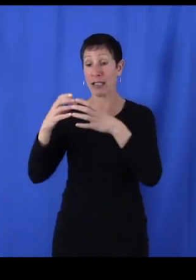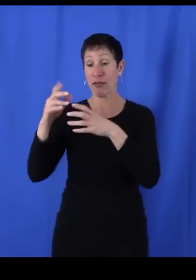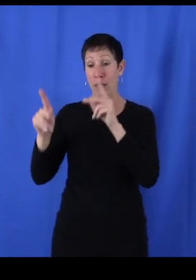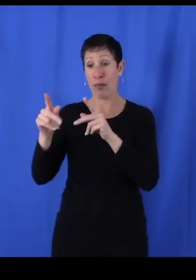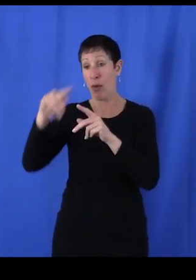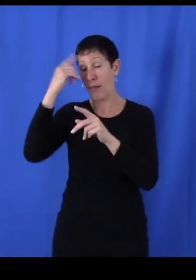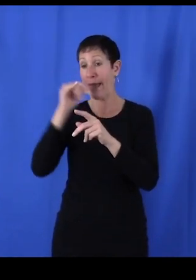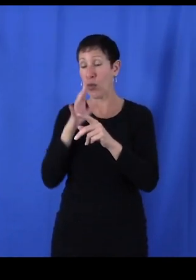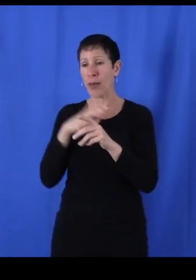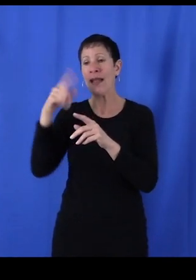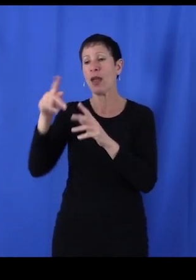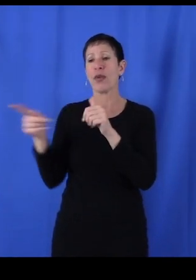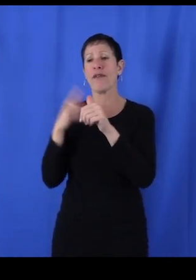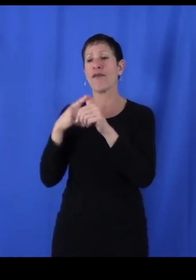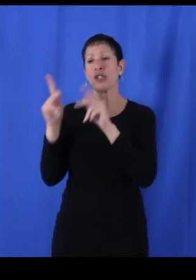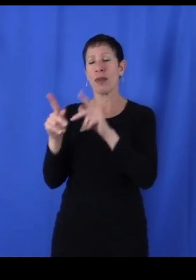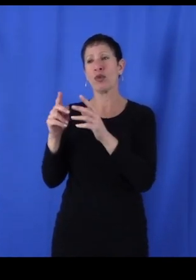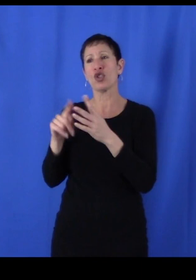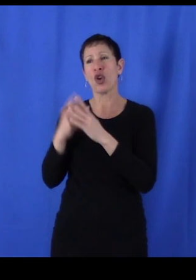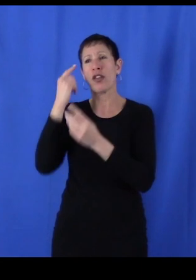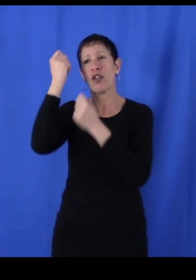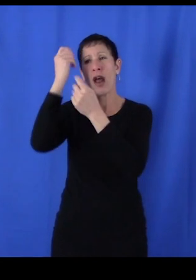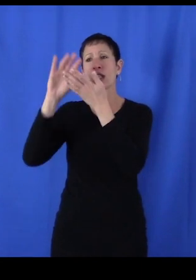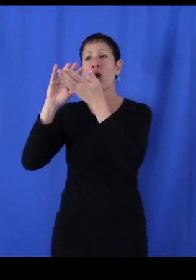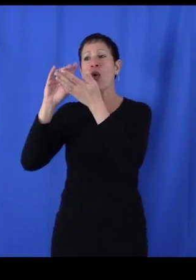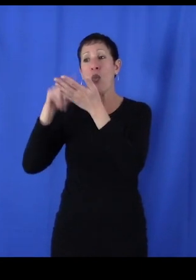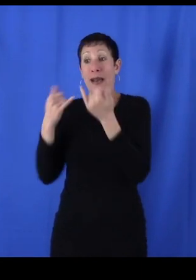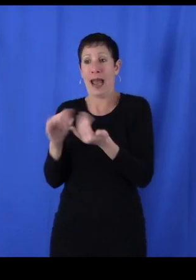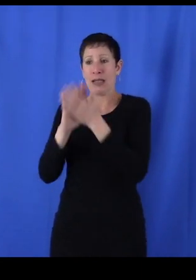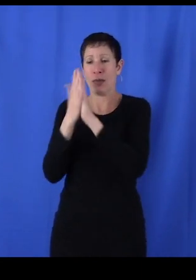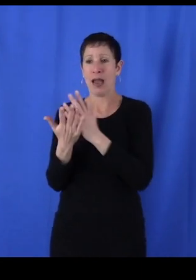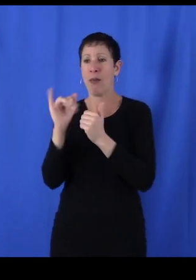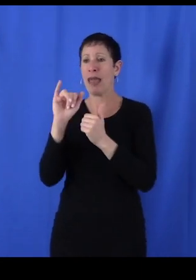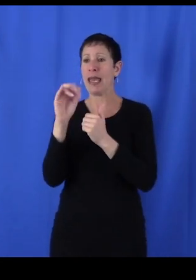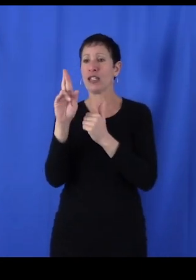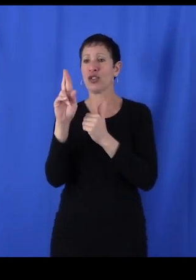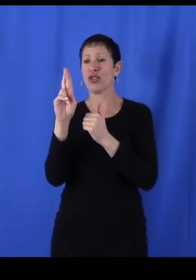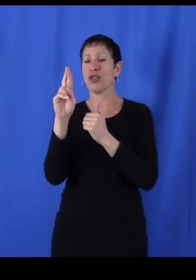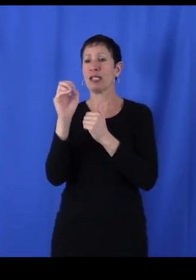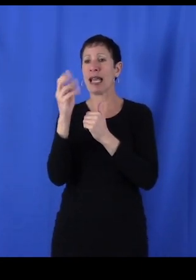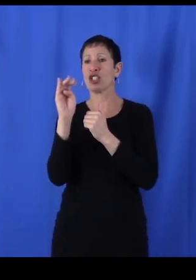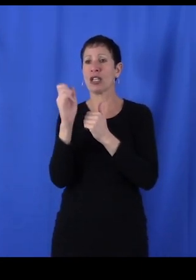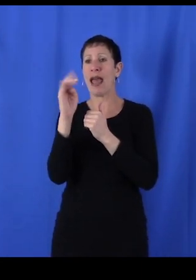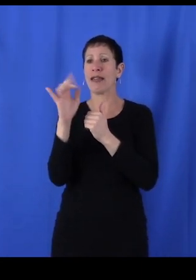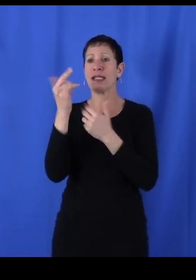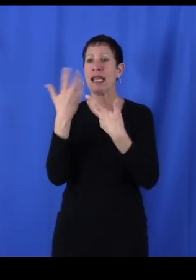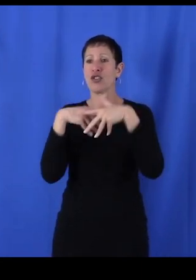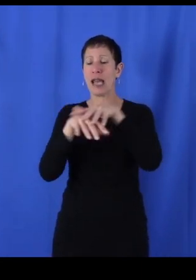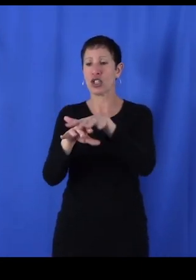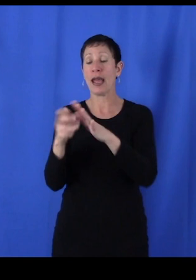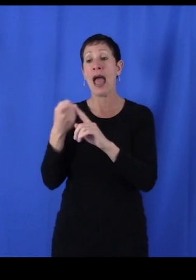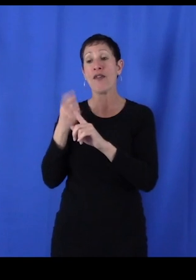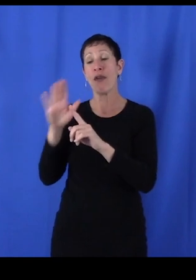first to theorize what's become intersectionality, right? And it's from their embrace of identity that they call for